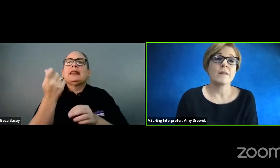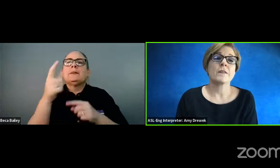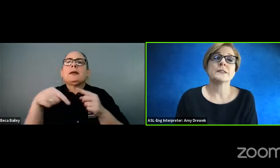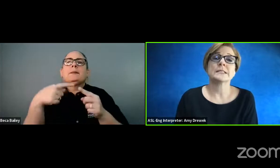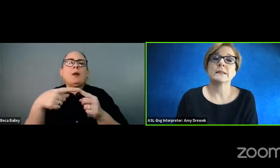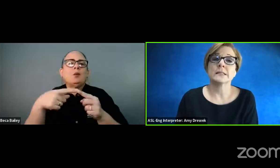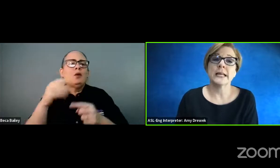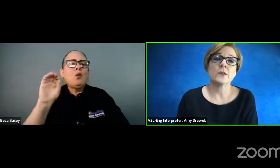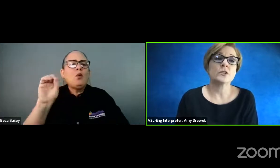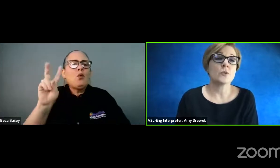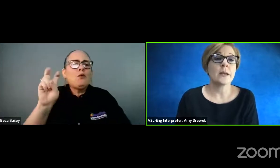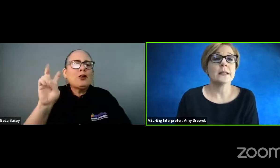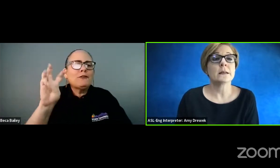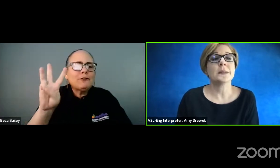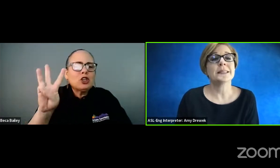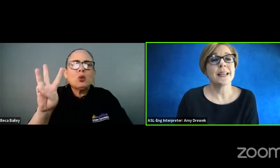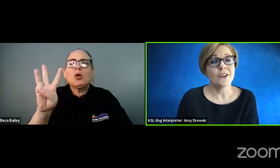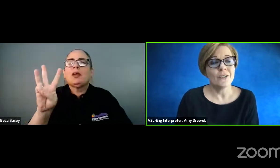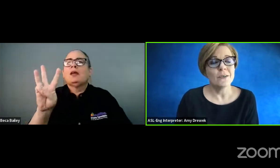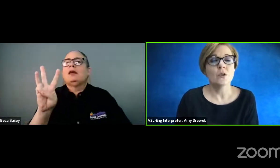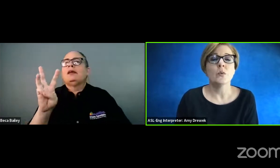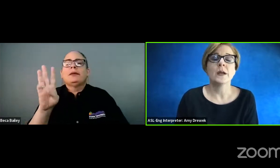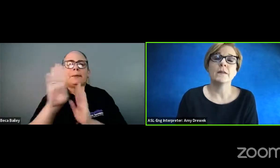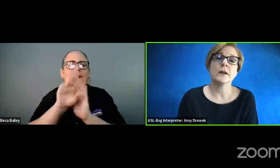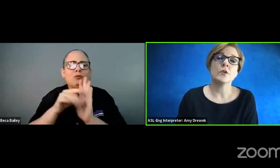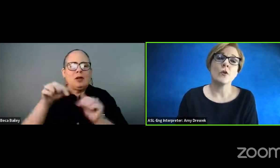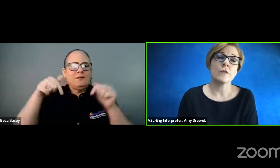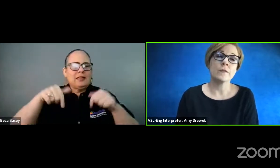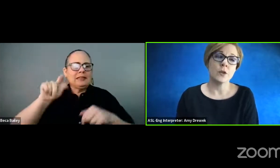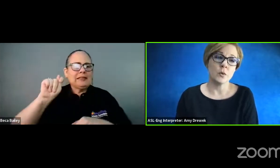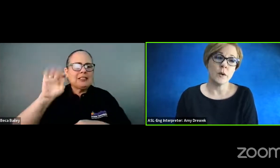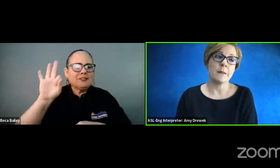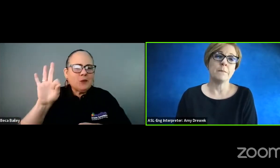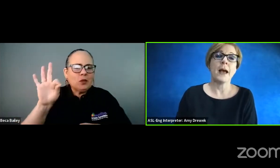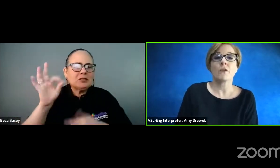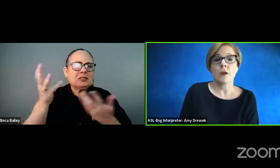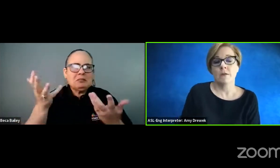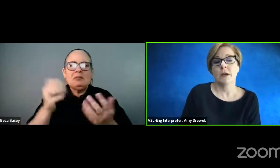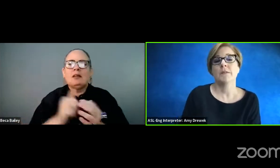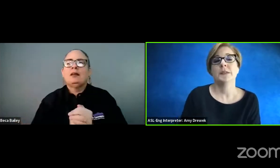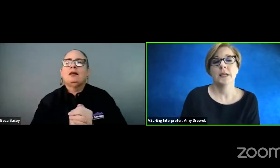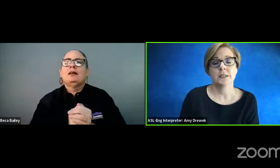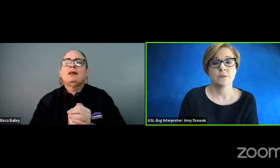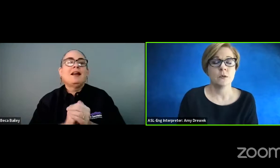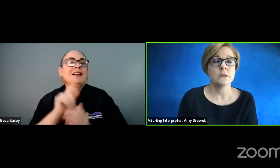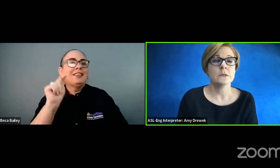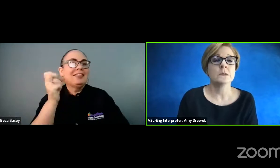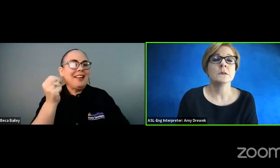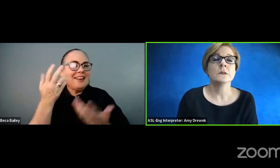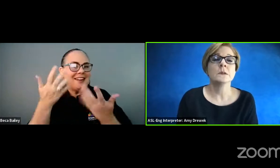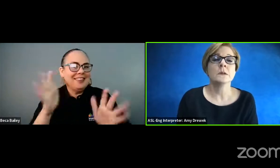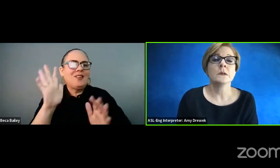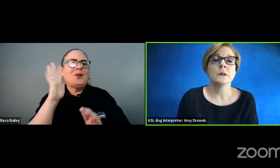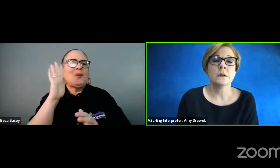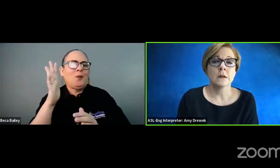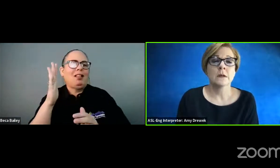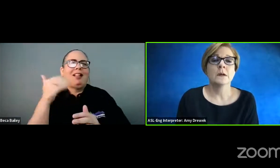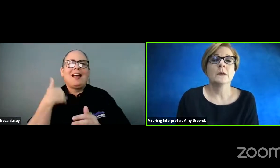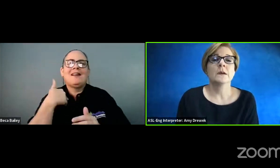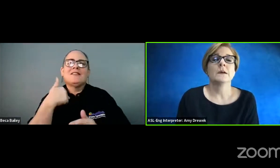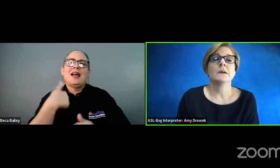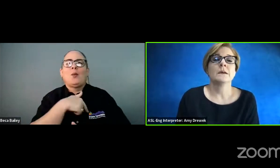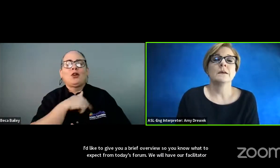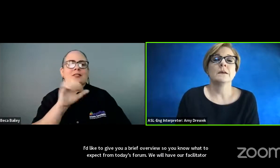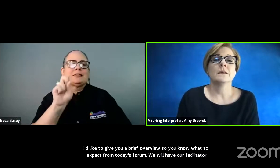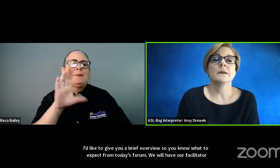We will have our facilitator joining a little bit later, who will give an overview and background of the task force.